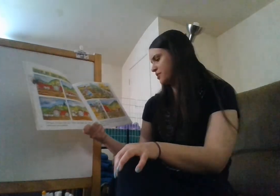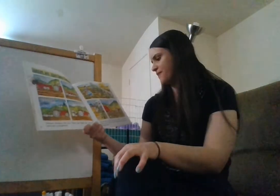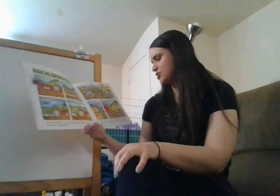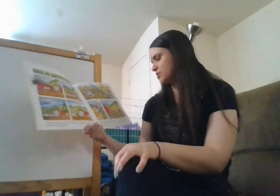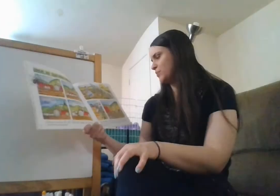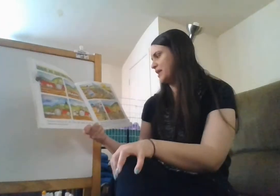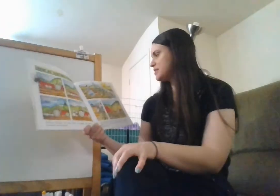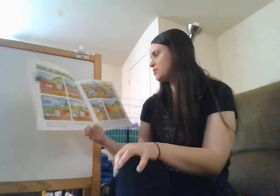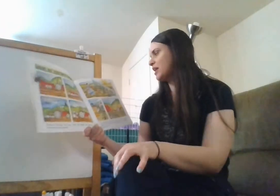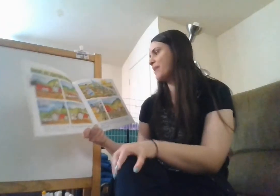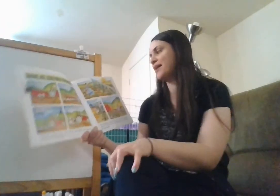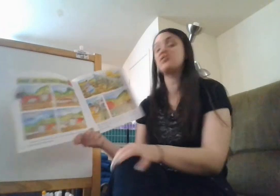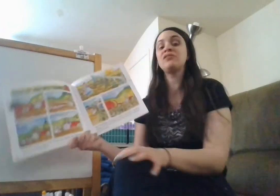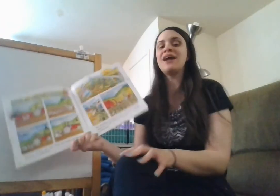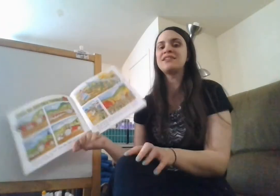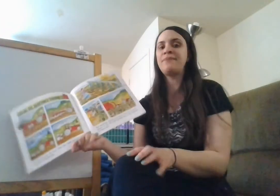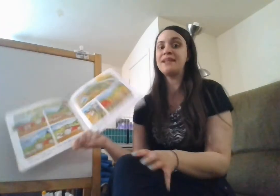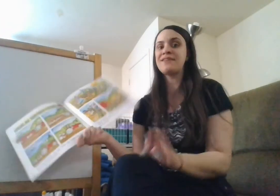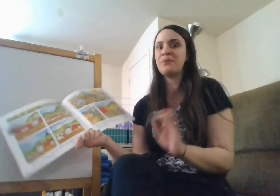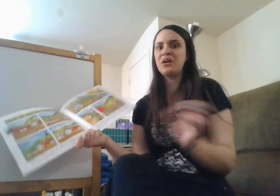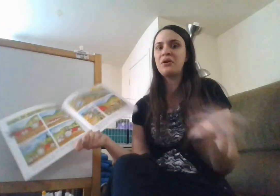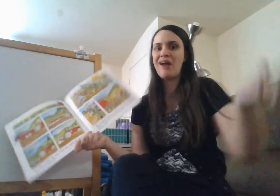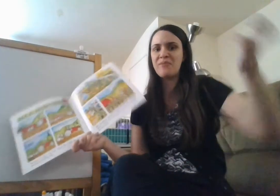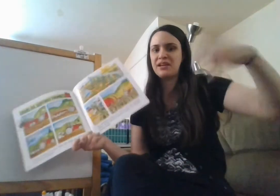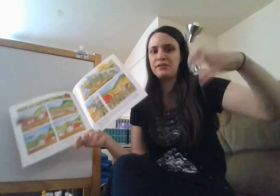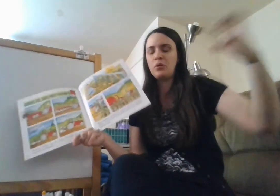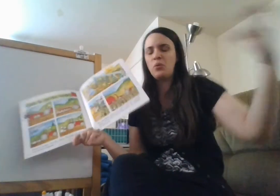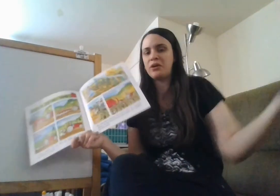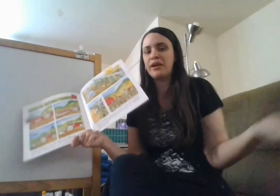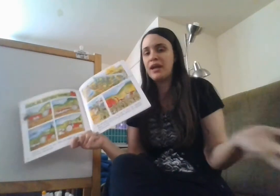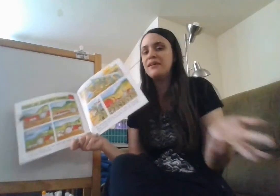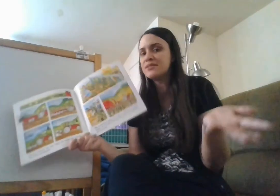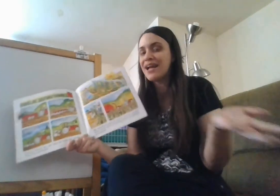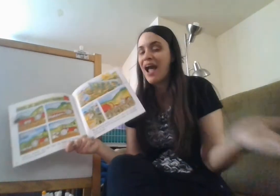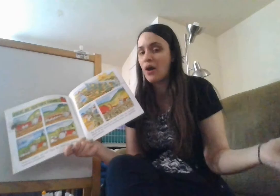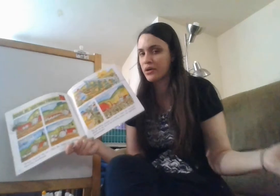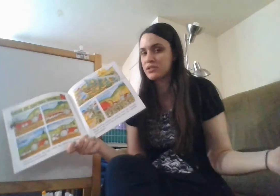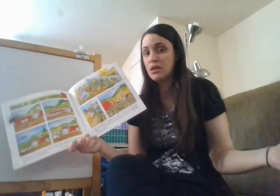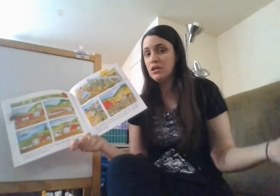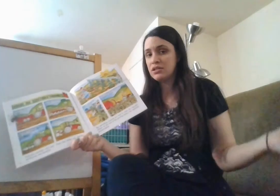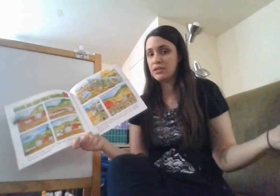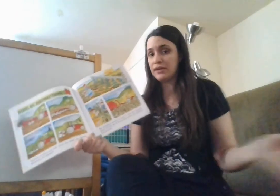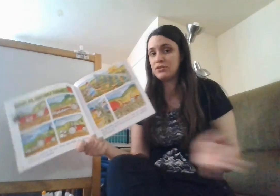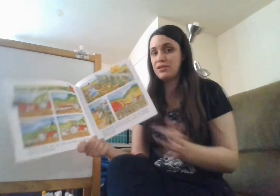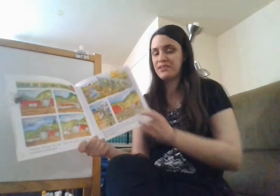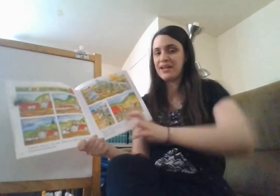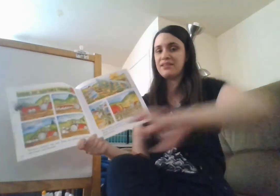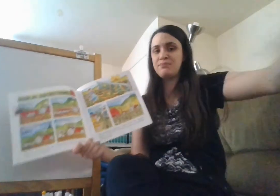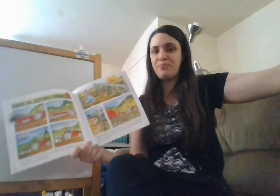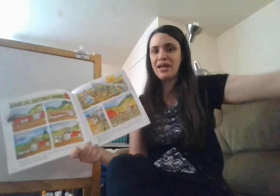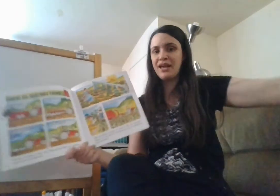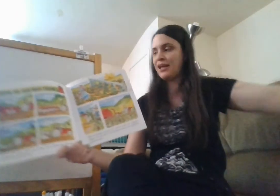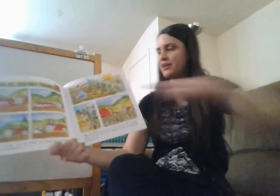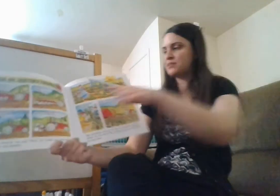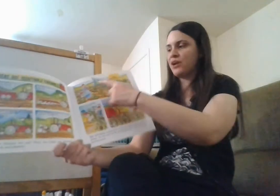the vegetable plants. So think about it. There's lots of plants. If they were to go around with like a little watering can, that would take hours. So they don't do that. They get these big